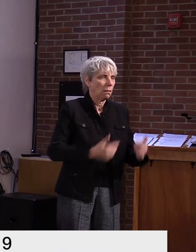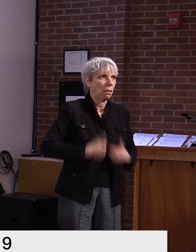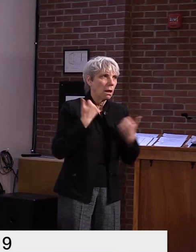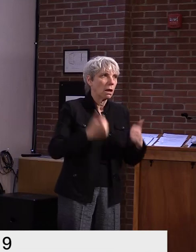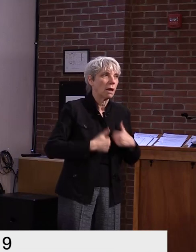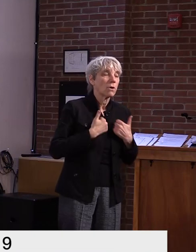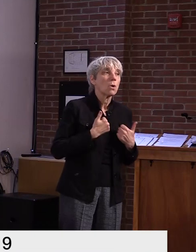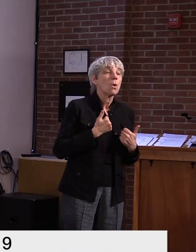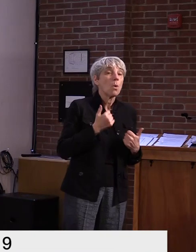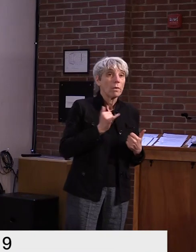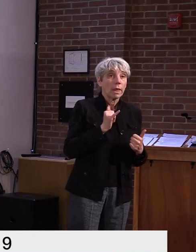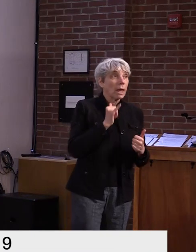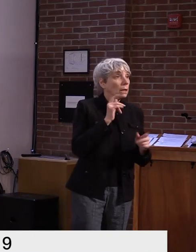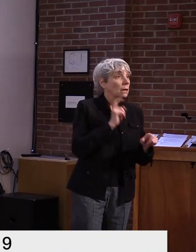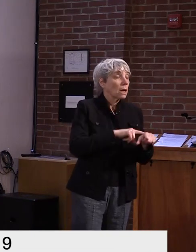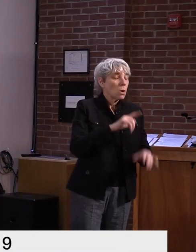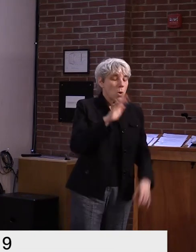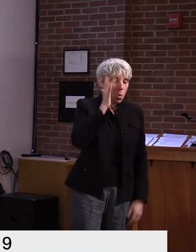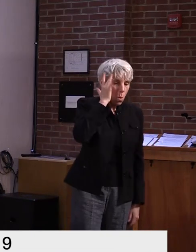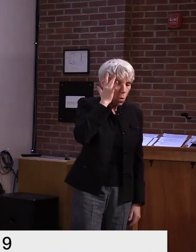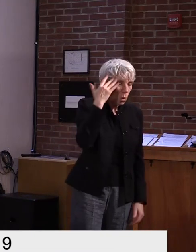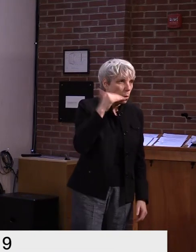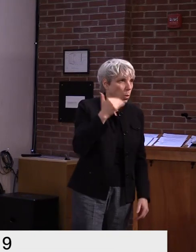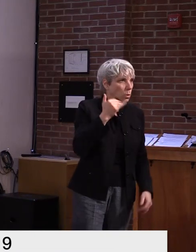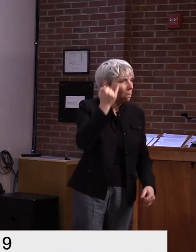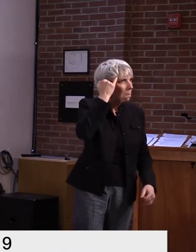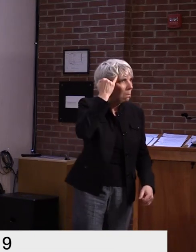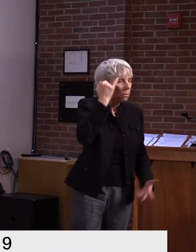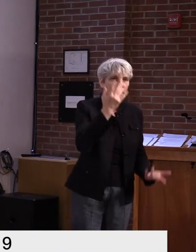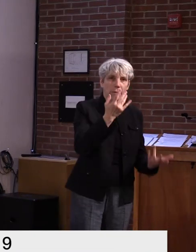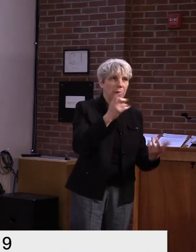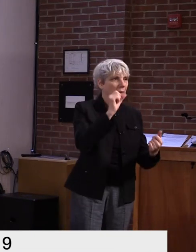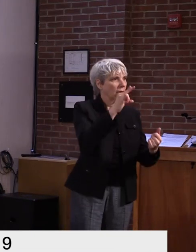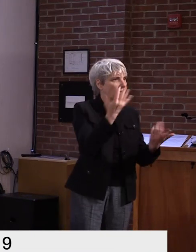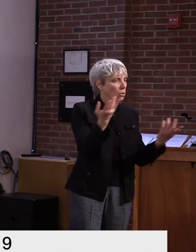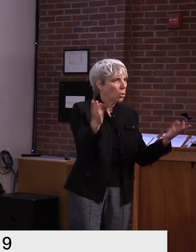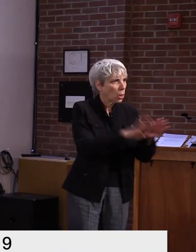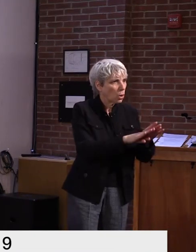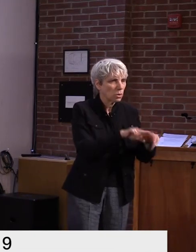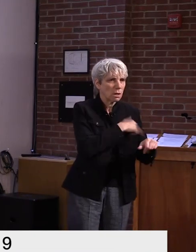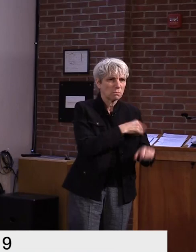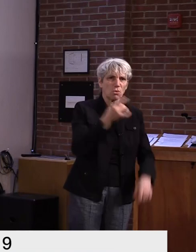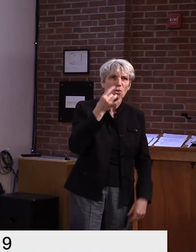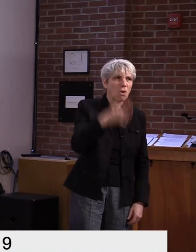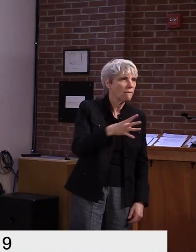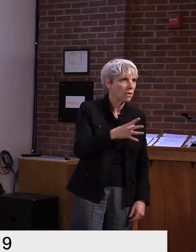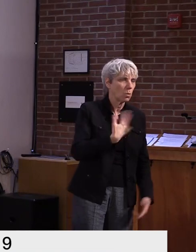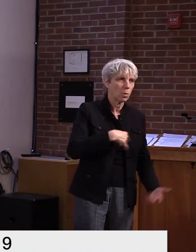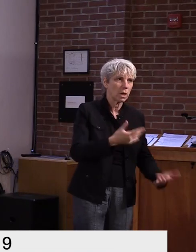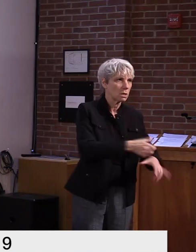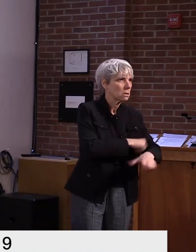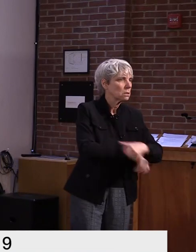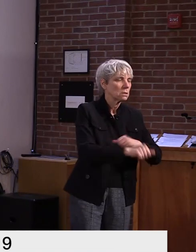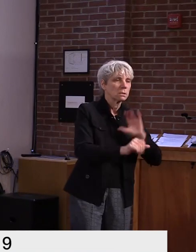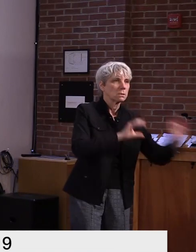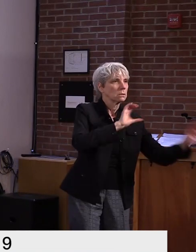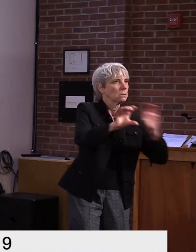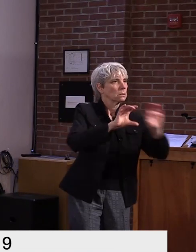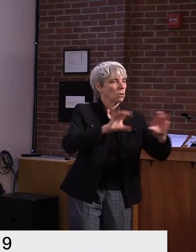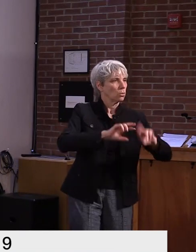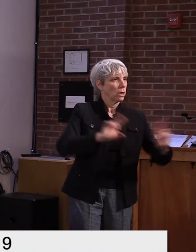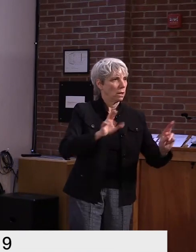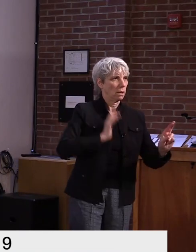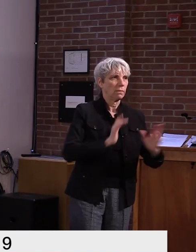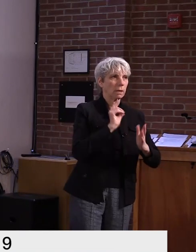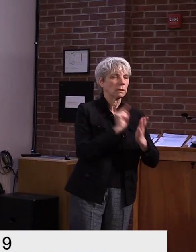collapse of the healthcare system during the height of the pandemic. And as you know, through various programs, we did dole out